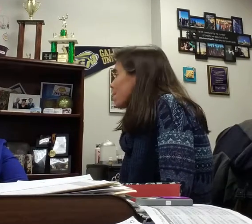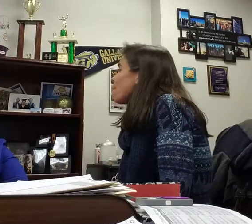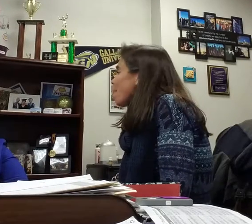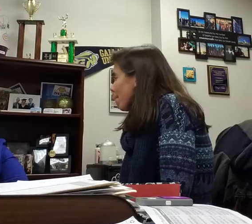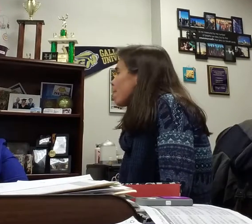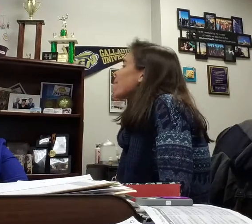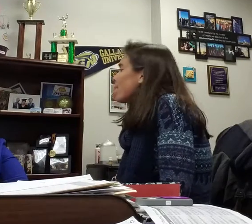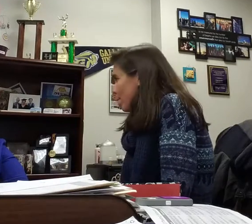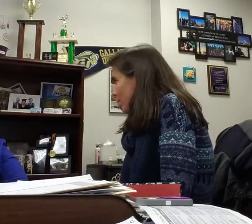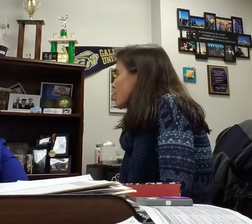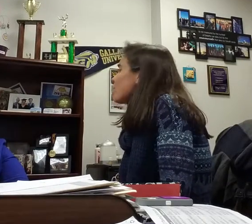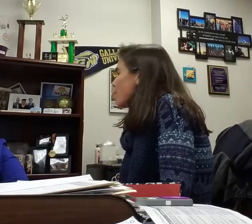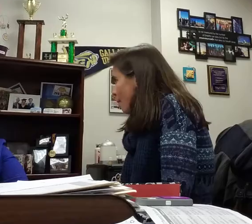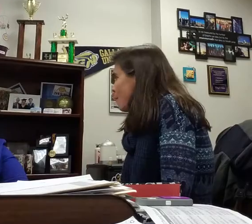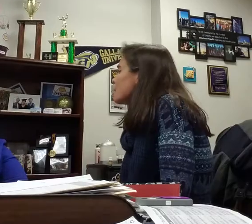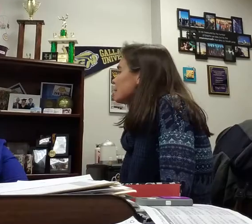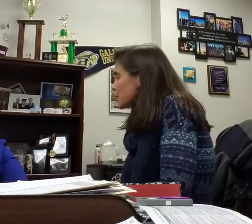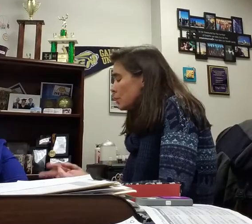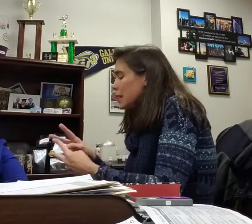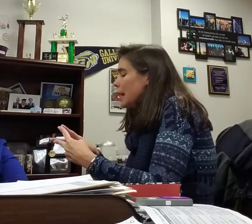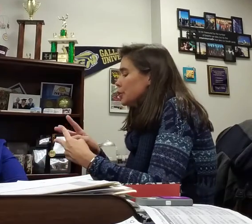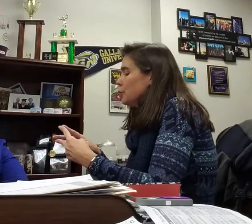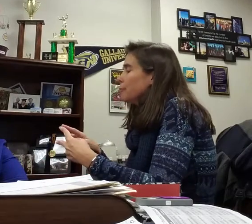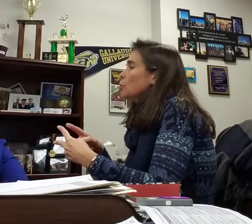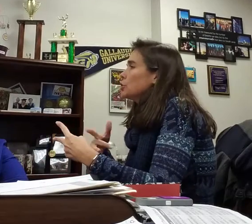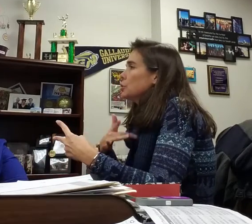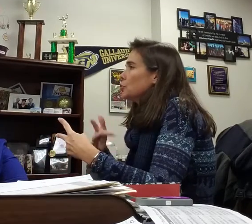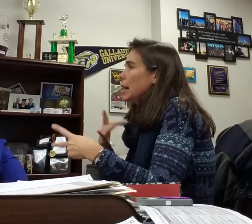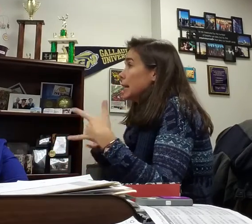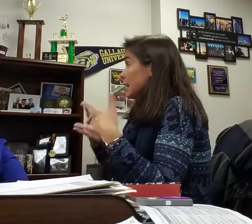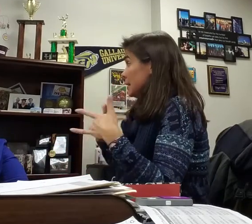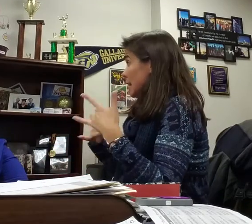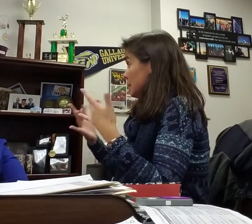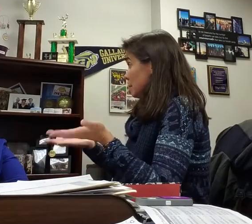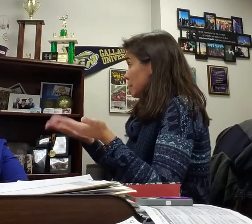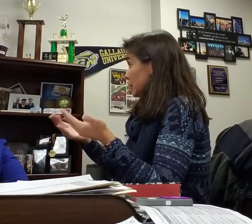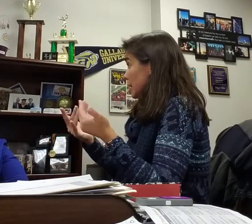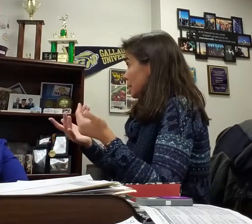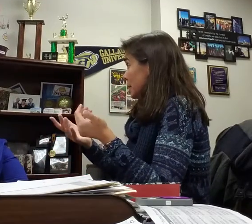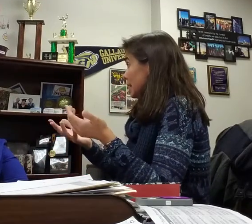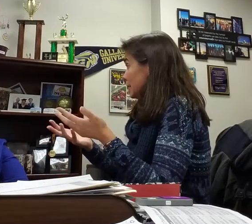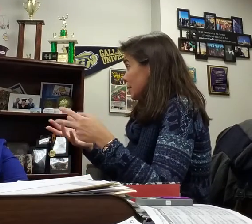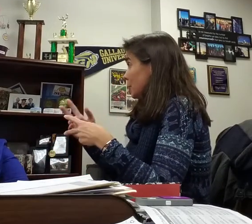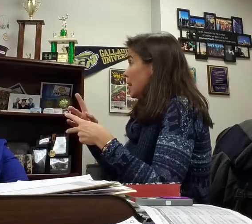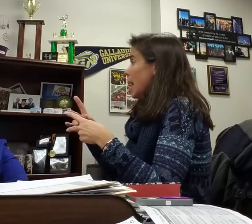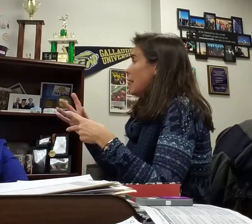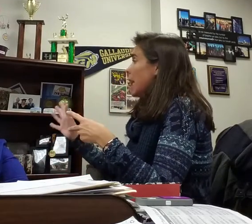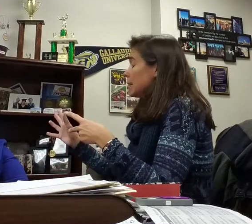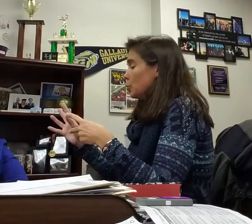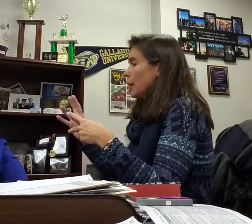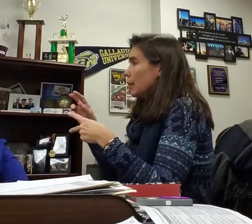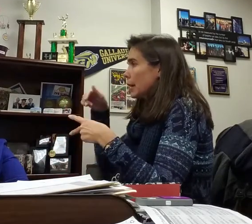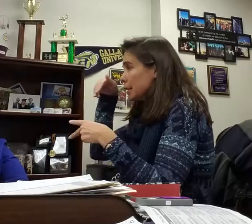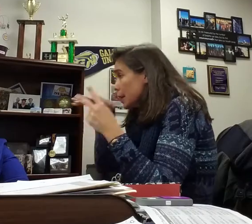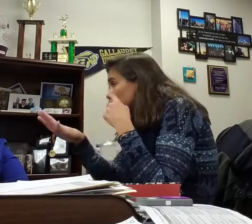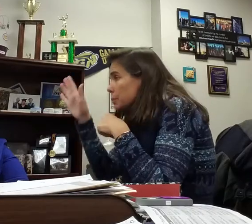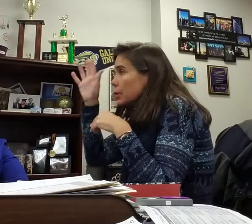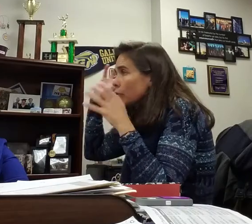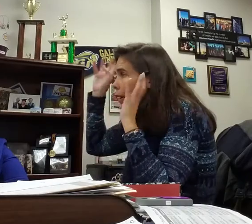out and share their information with other people. So it's kind of twofold. She was trying to get excitement built up and and that's where in creating